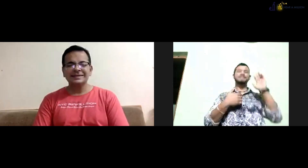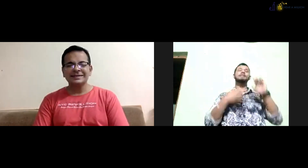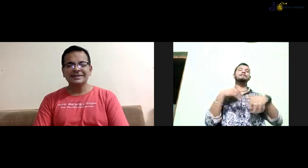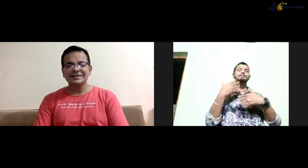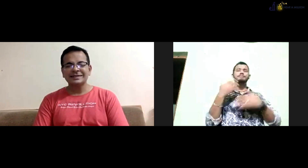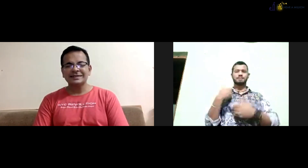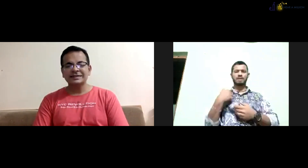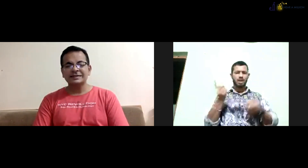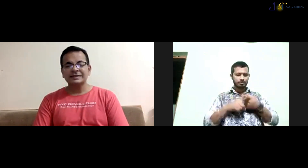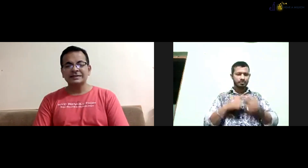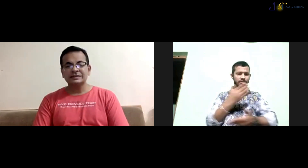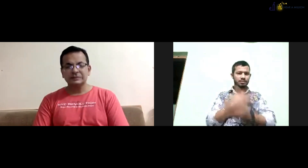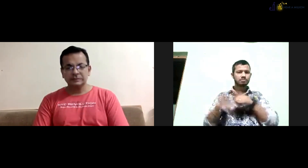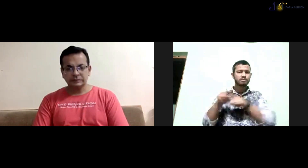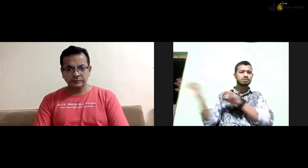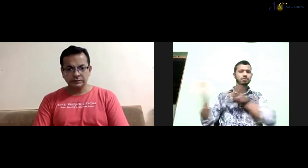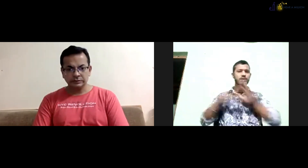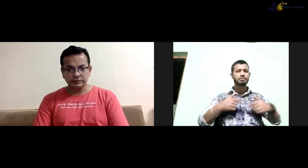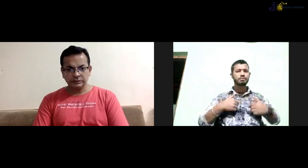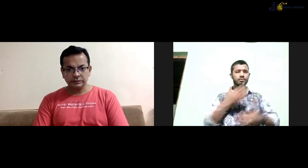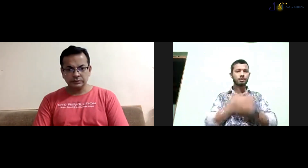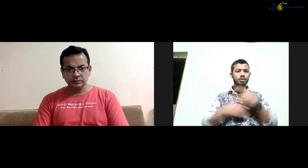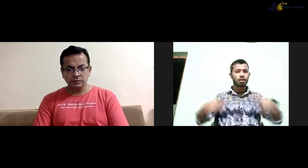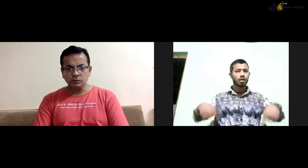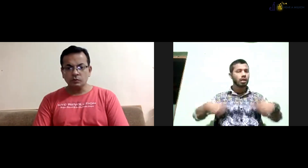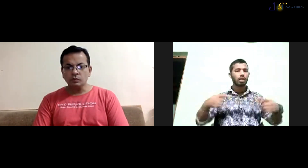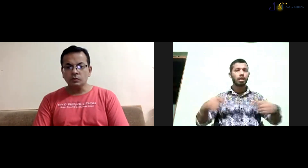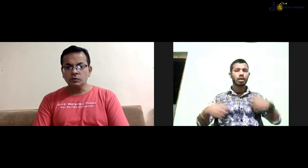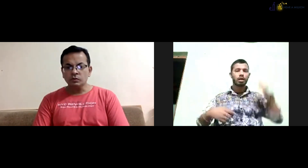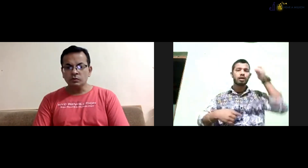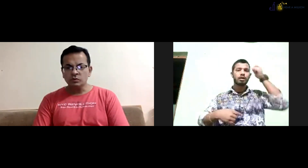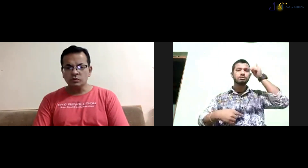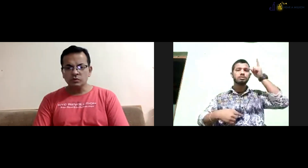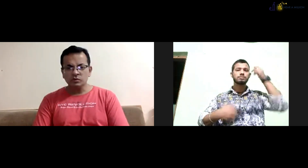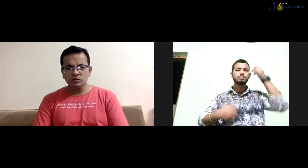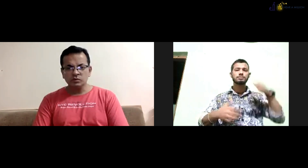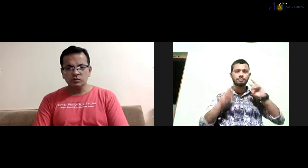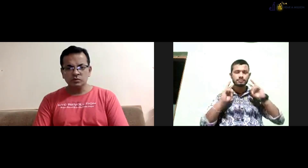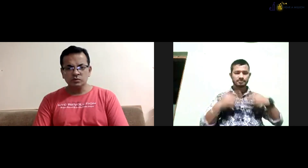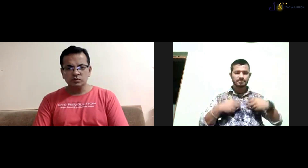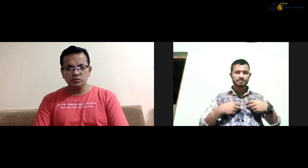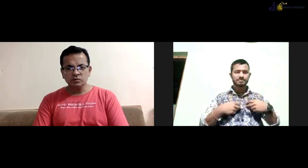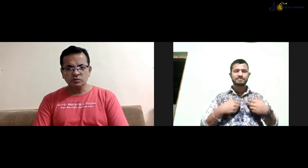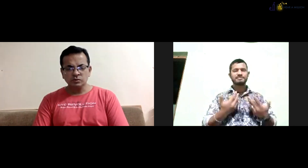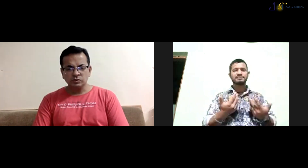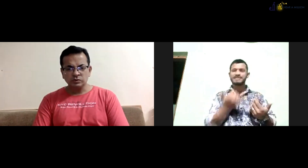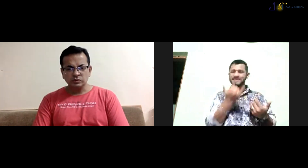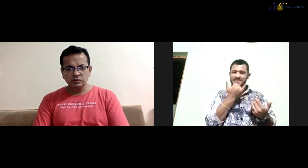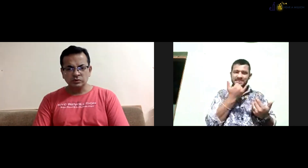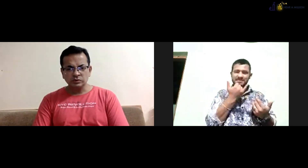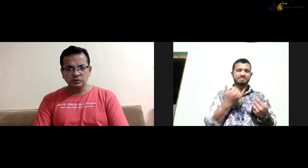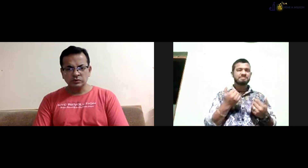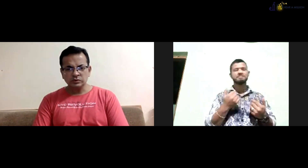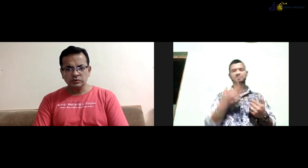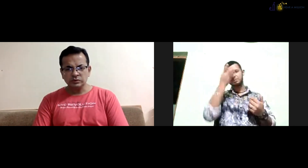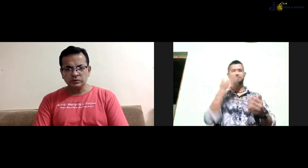are facing, about the deafness, I know what things they are facing. But when I got to know that I have to use a wheelchair,